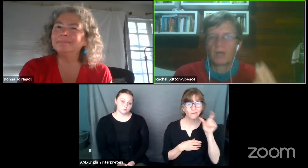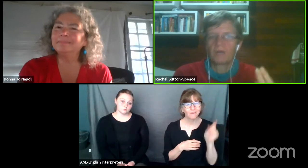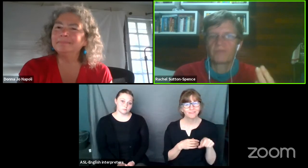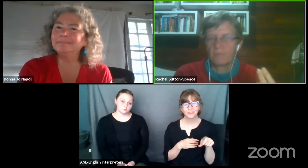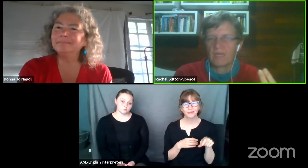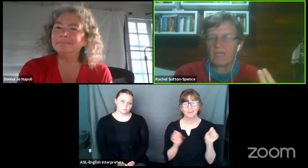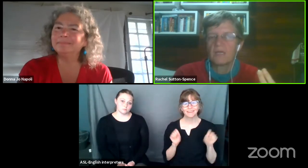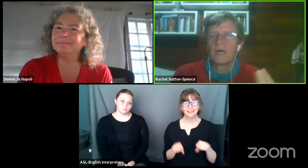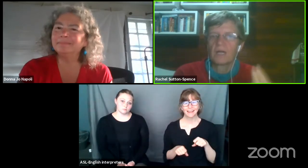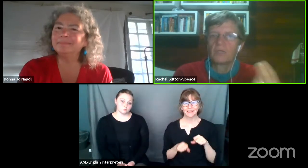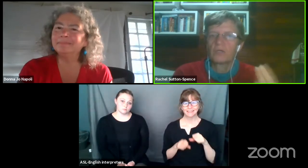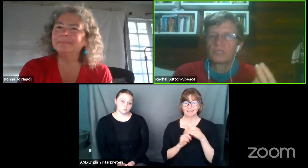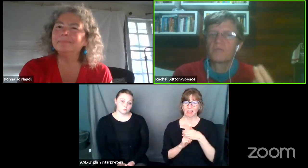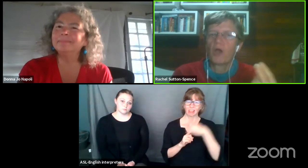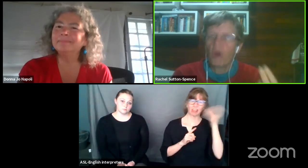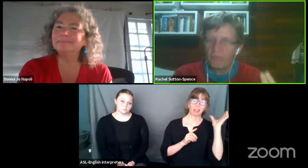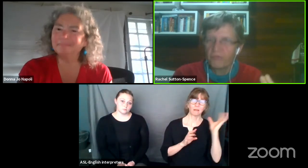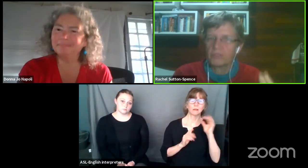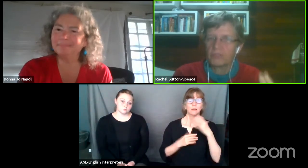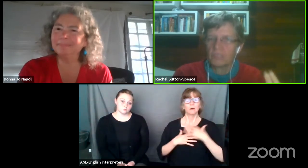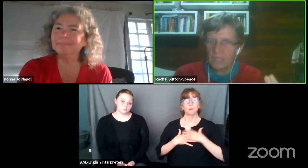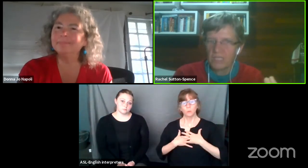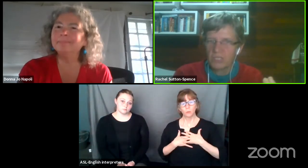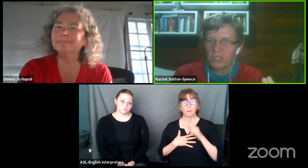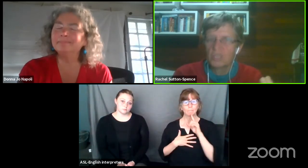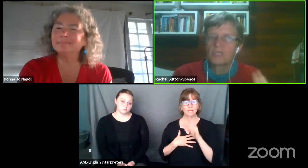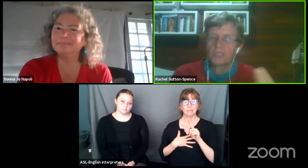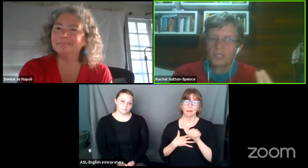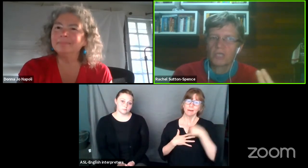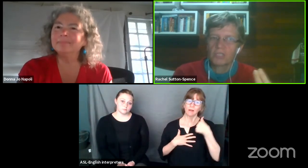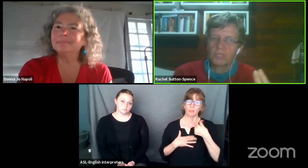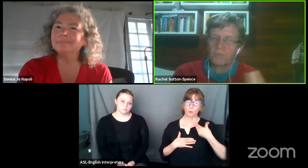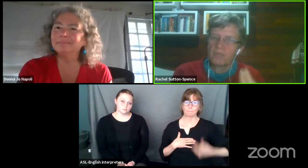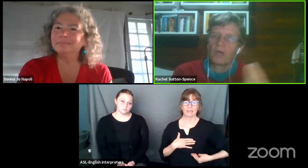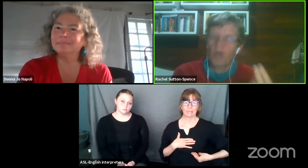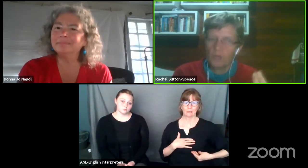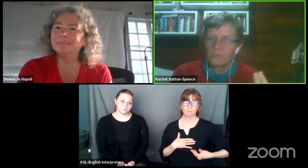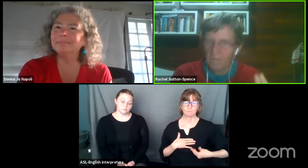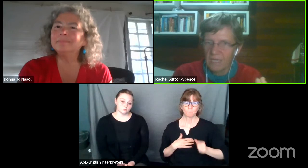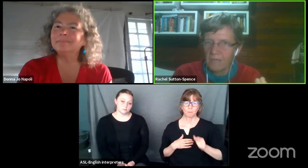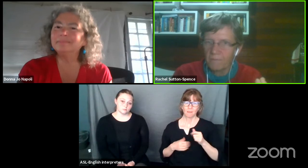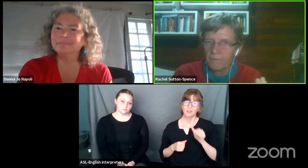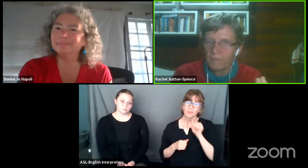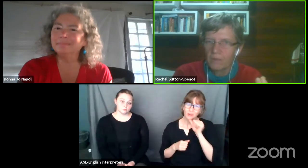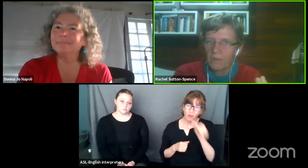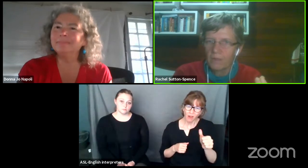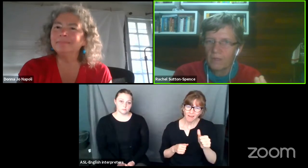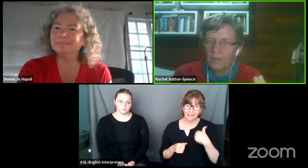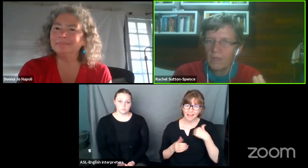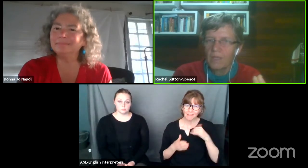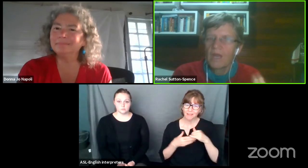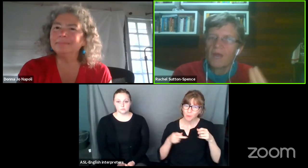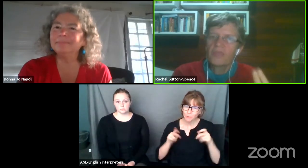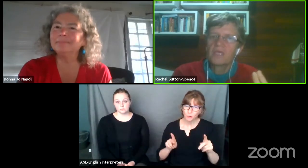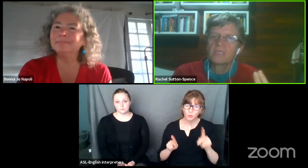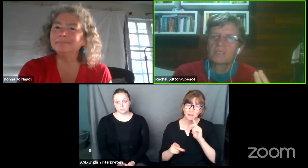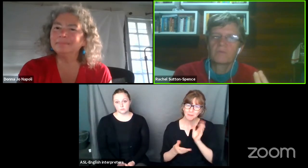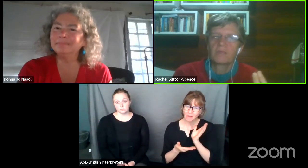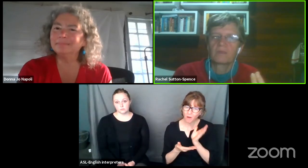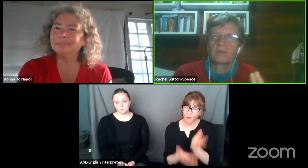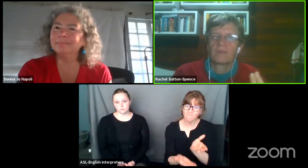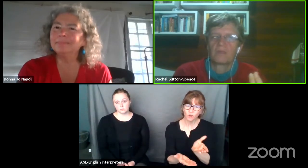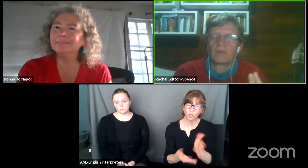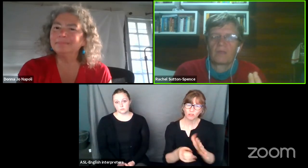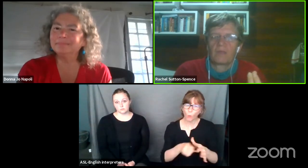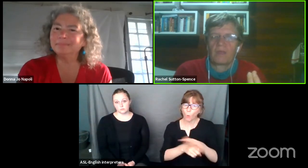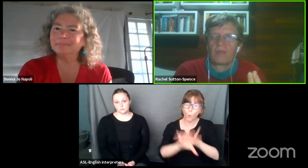to be half a me and not to be offered at least the chance to be the whole me, I think is